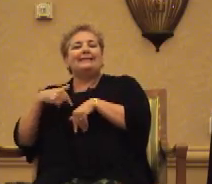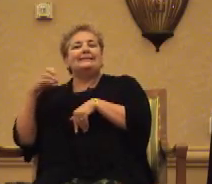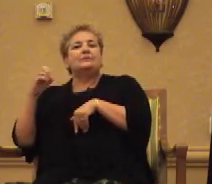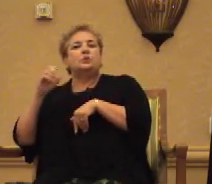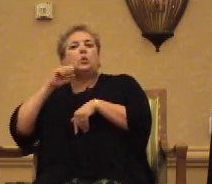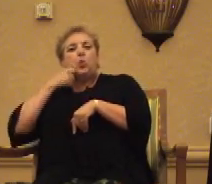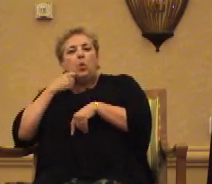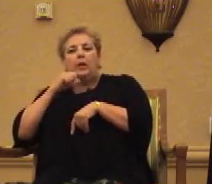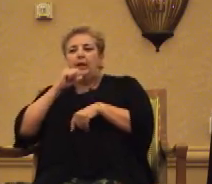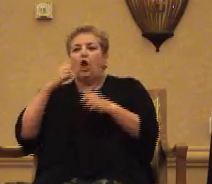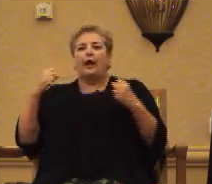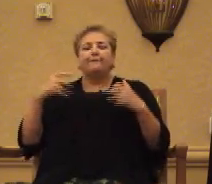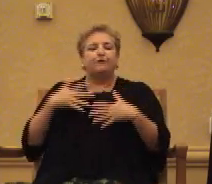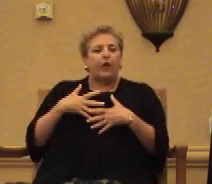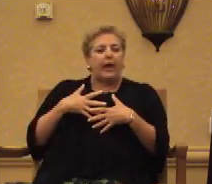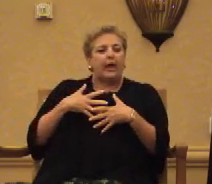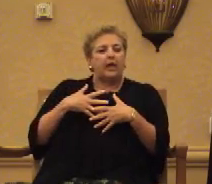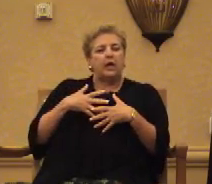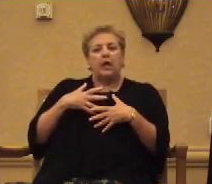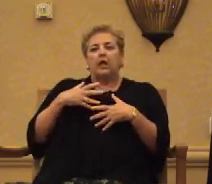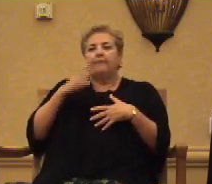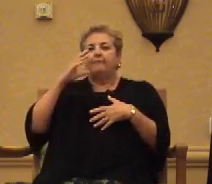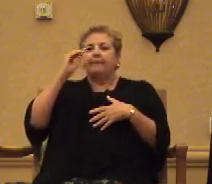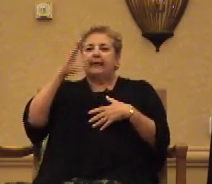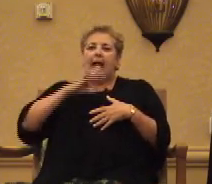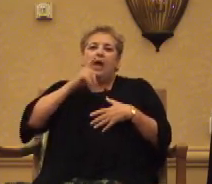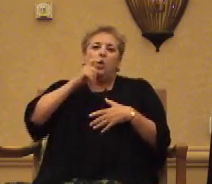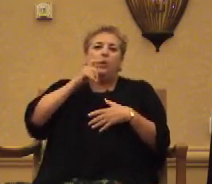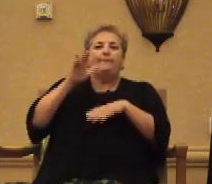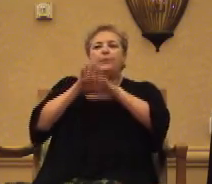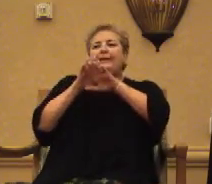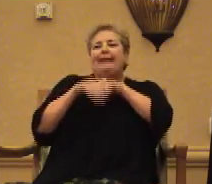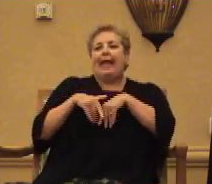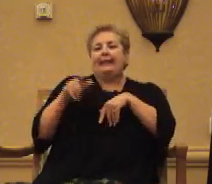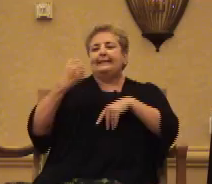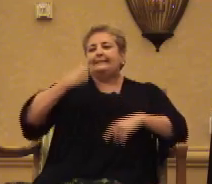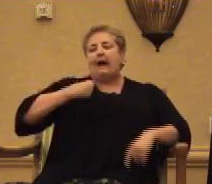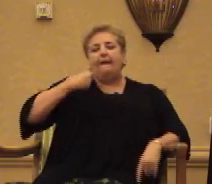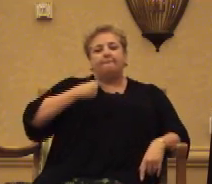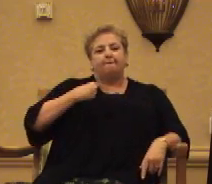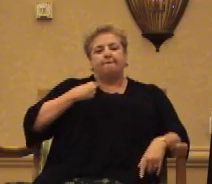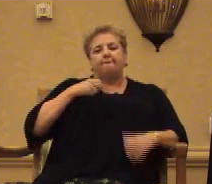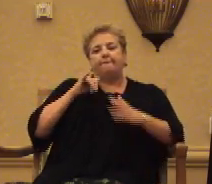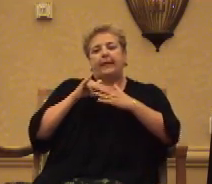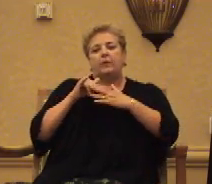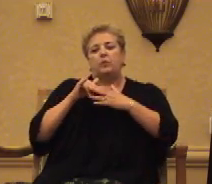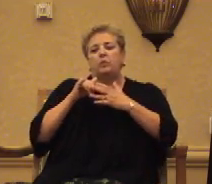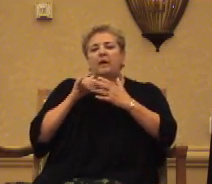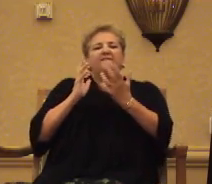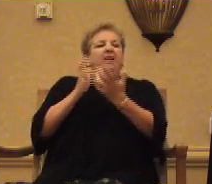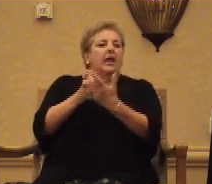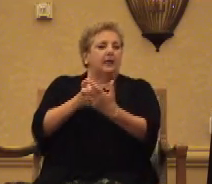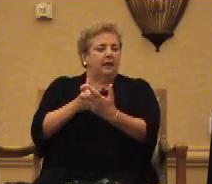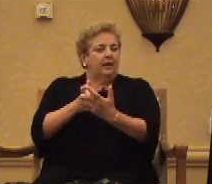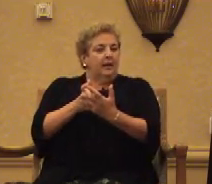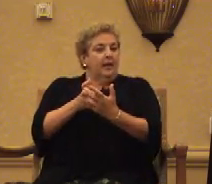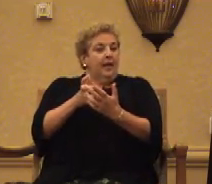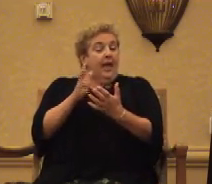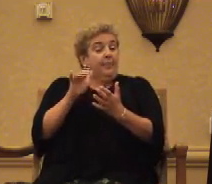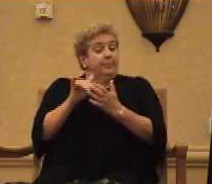guy who pretended he was tough, the guy who pretended he was a part of. And those of us that have done that, you